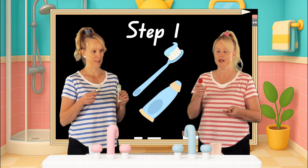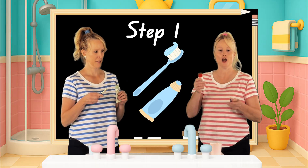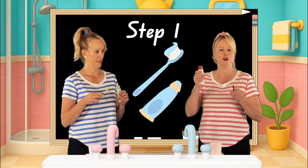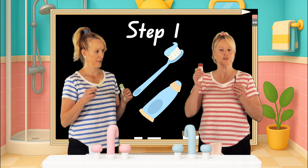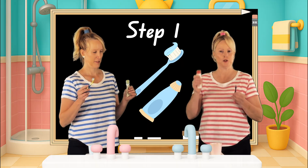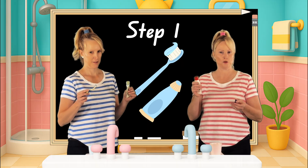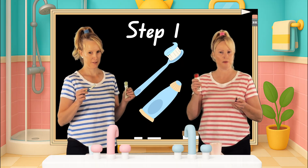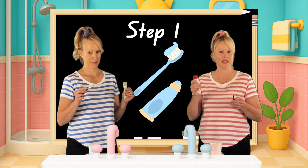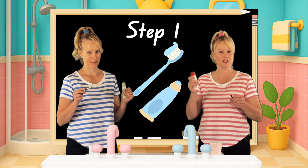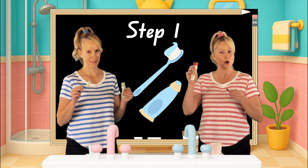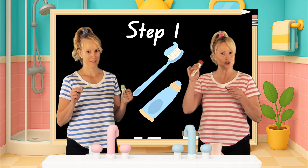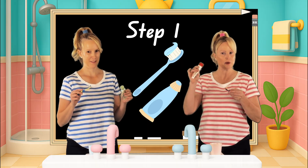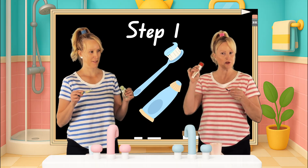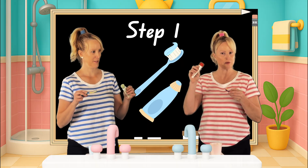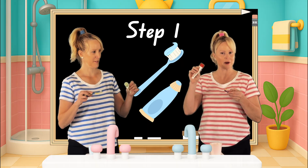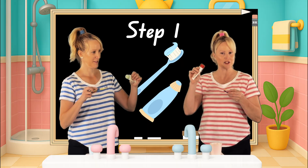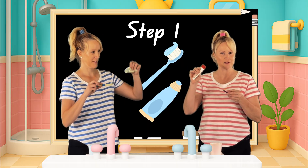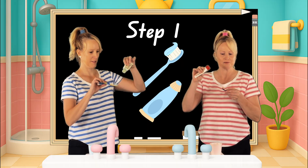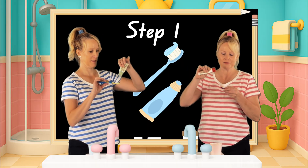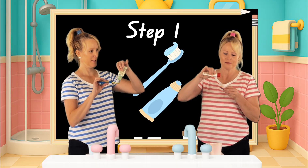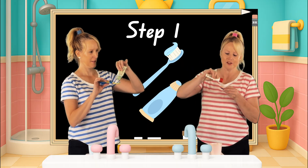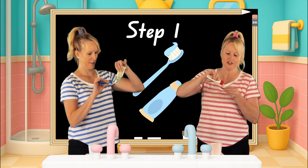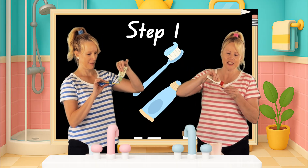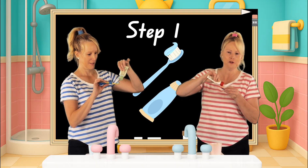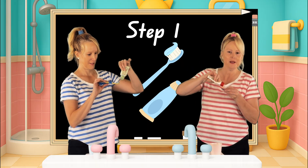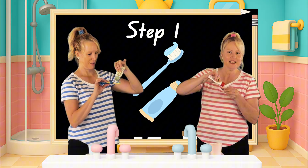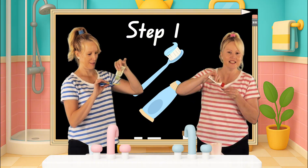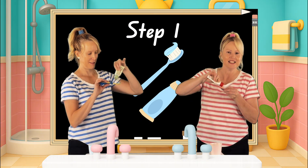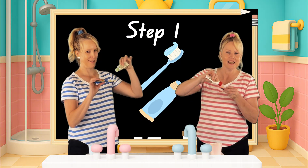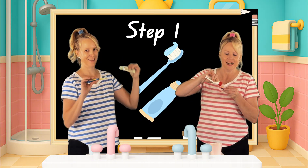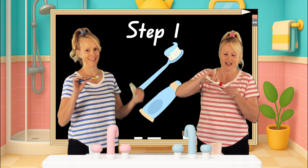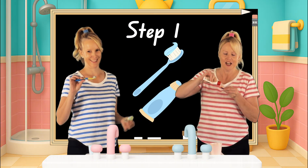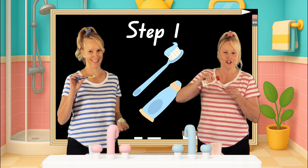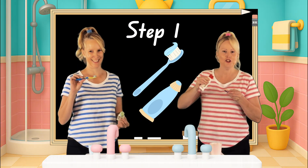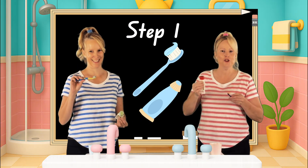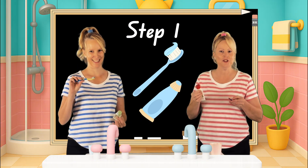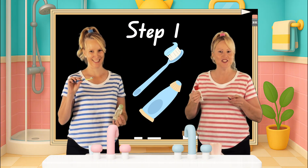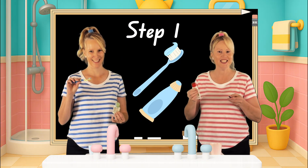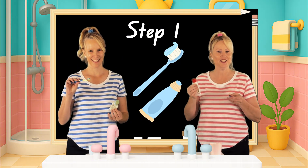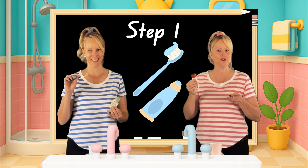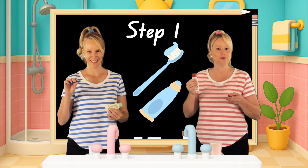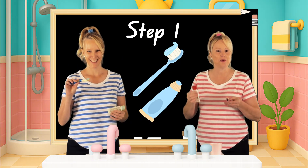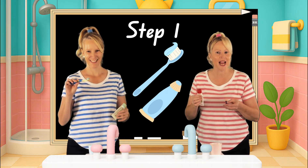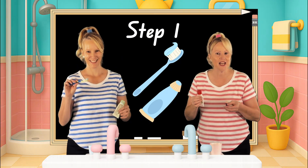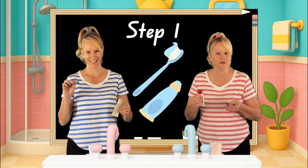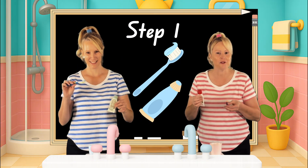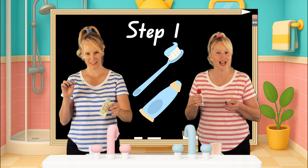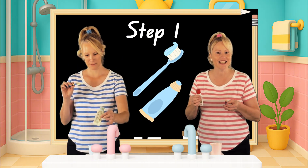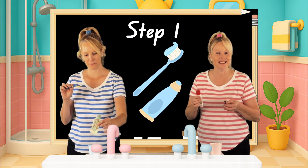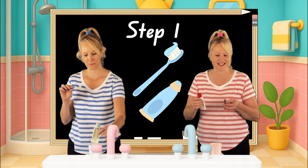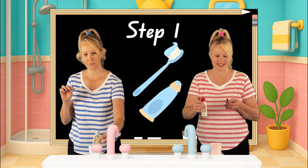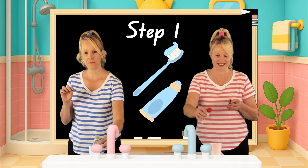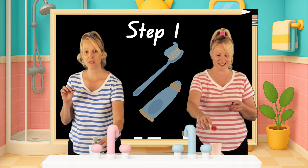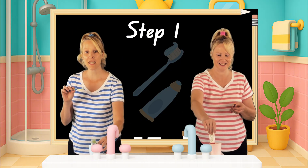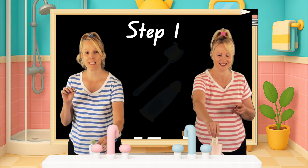of toothpaste onto our toothbrush. Just a little bit. You did great, friends. Step